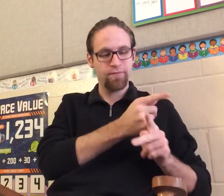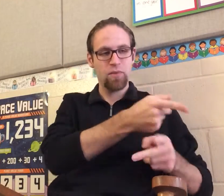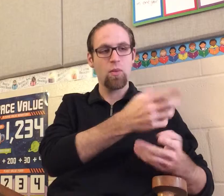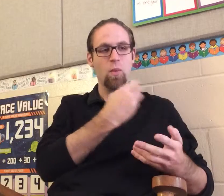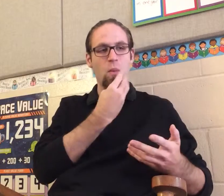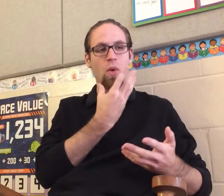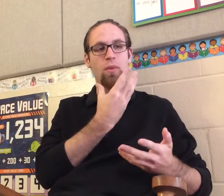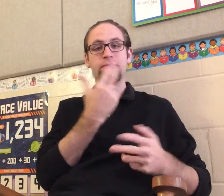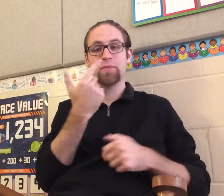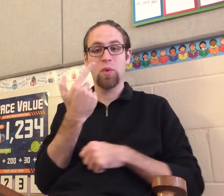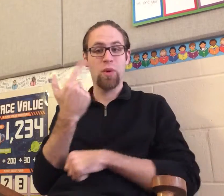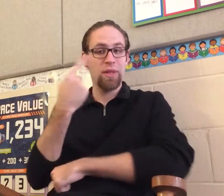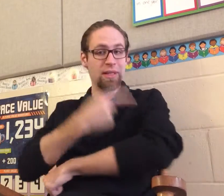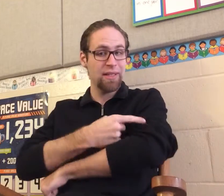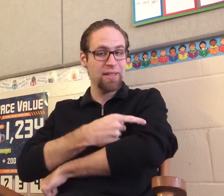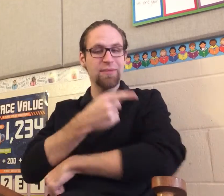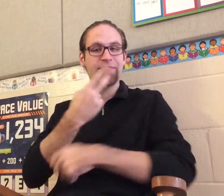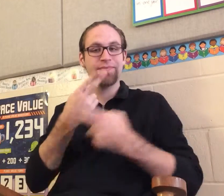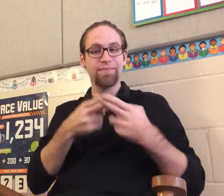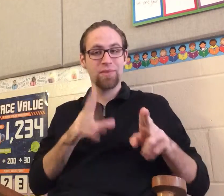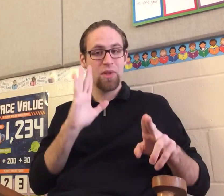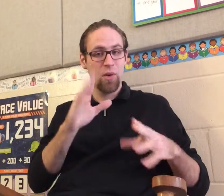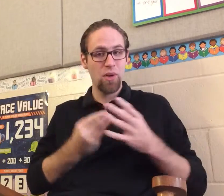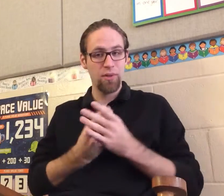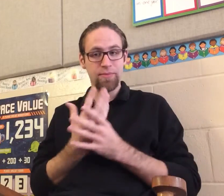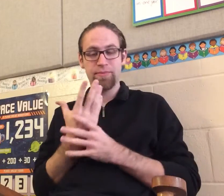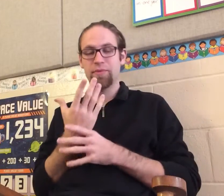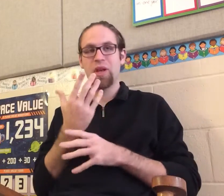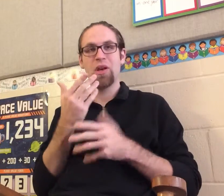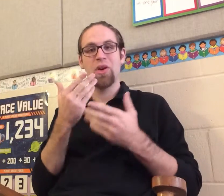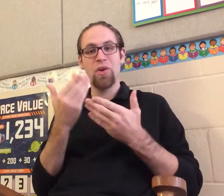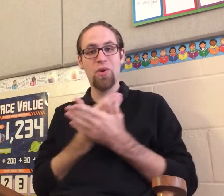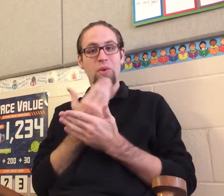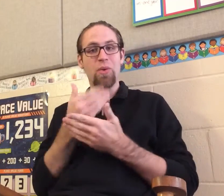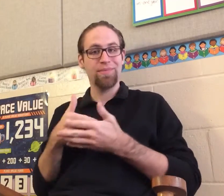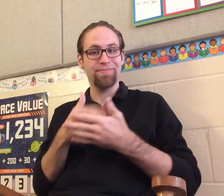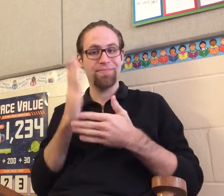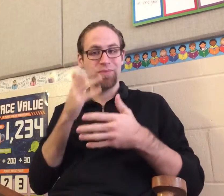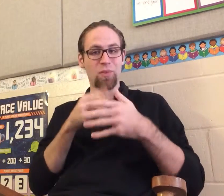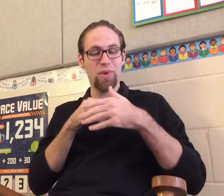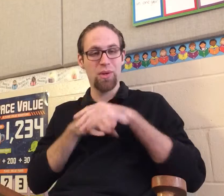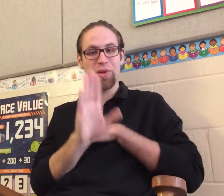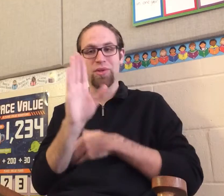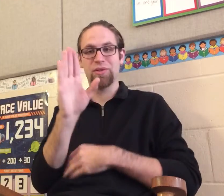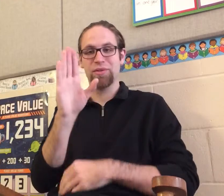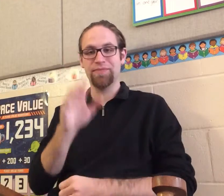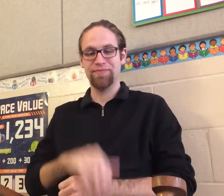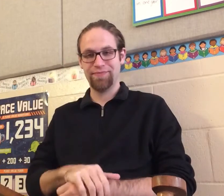After 21 days, the eggs will hatch and new chicks will emerge. Now that you know